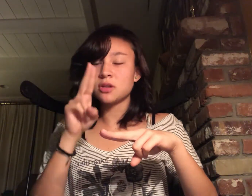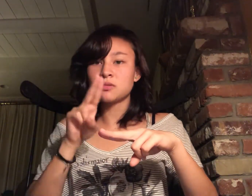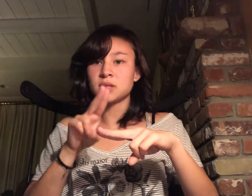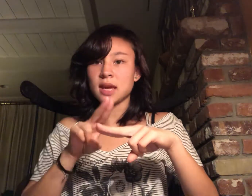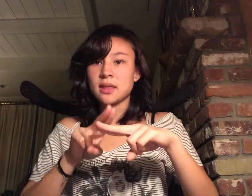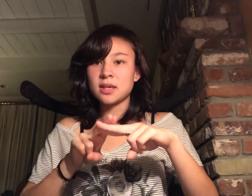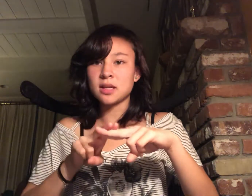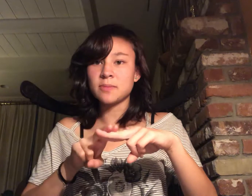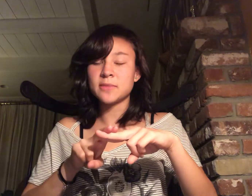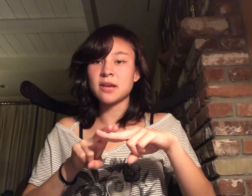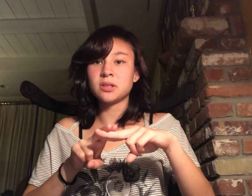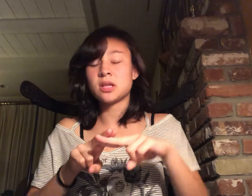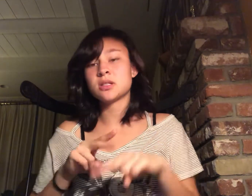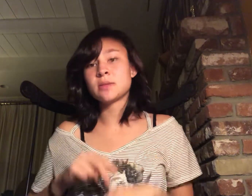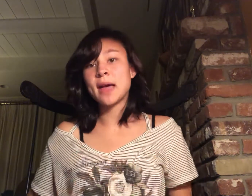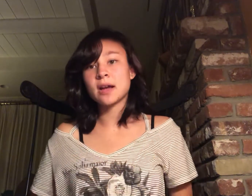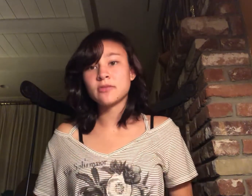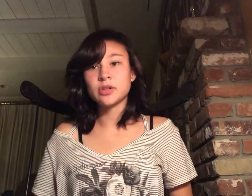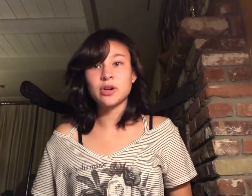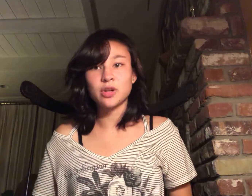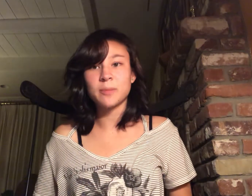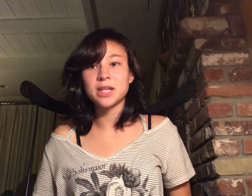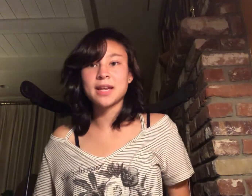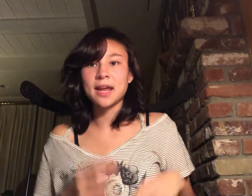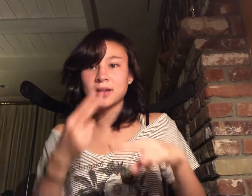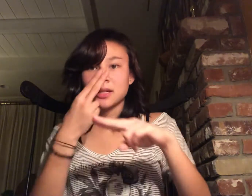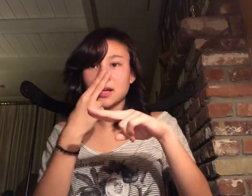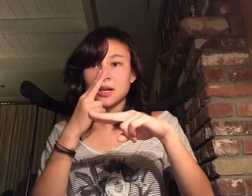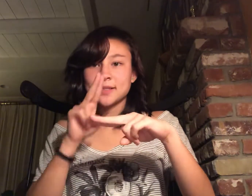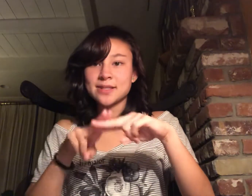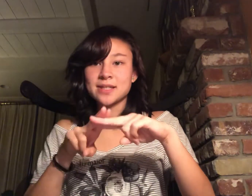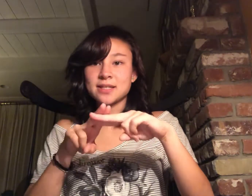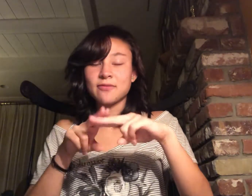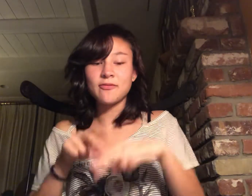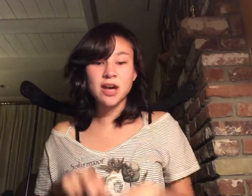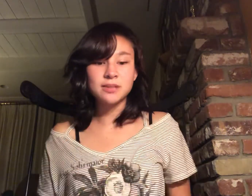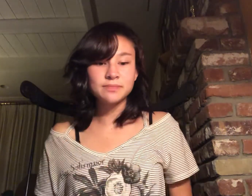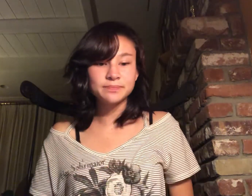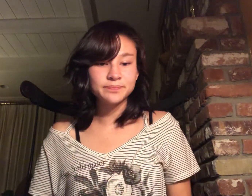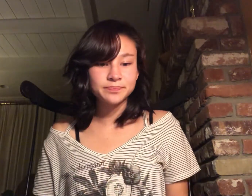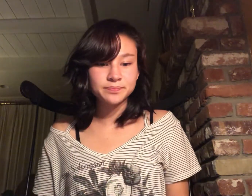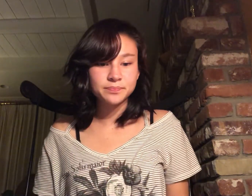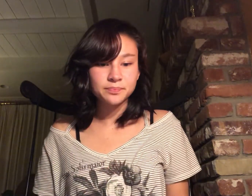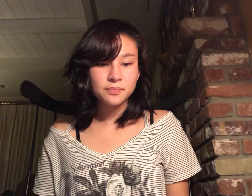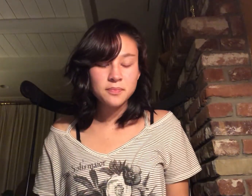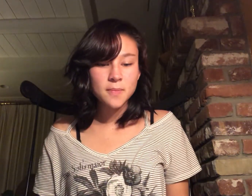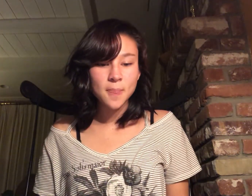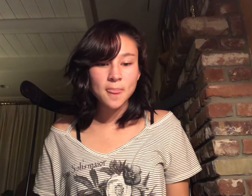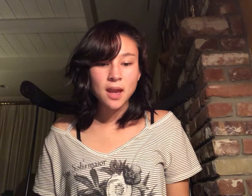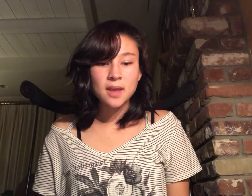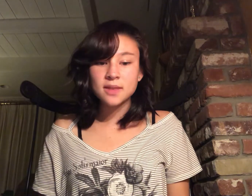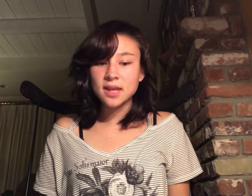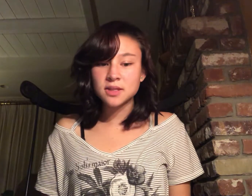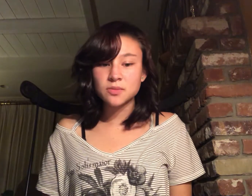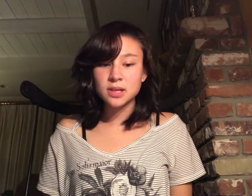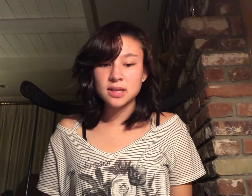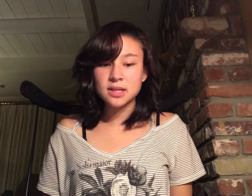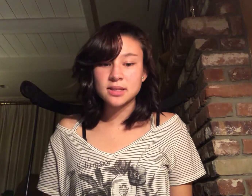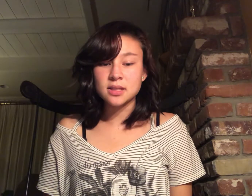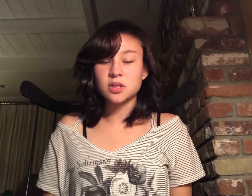nose and then come down to touch the back of your non-dominant hand. So this is fun. The next one is the two